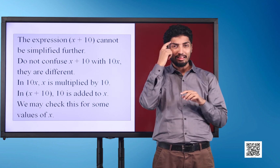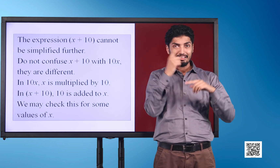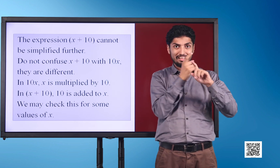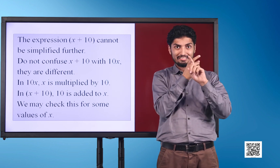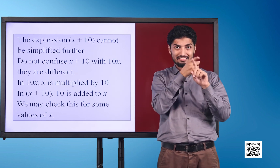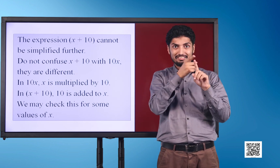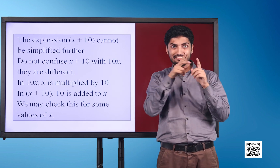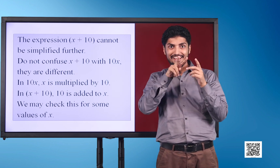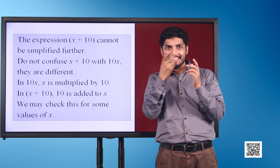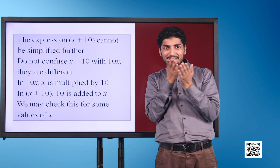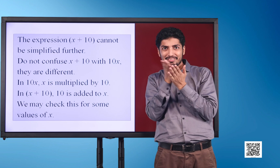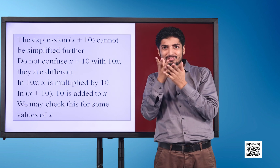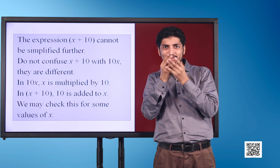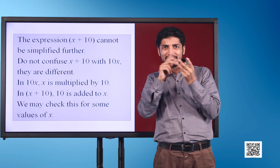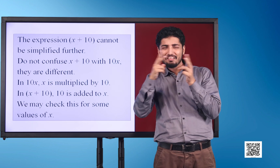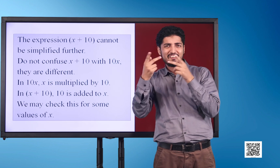with 10x. They are different.